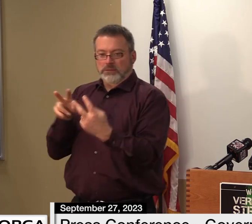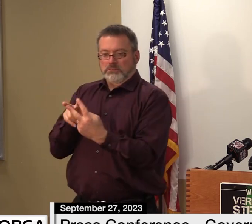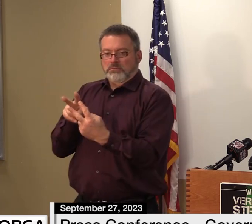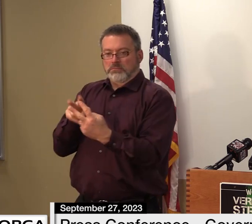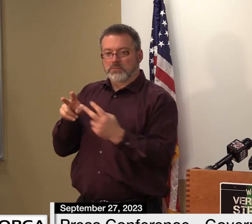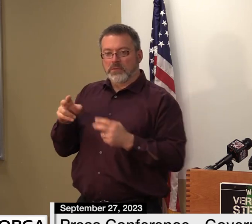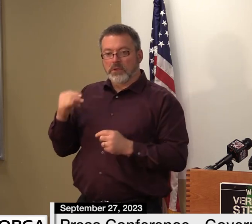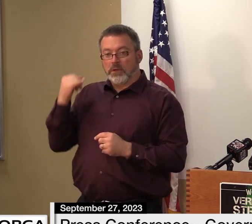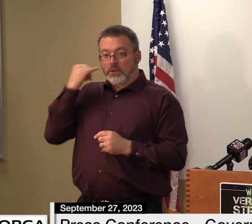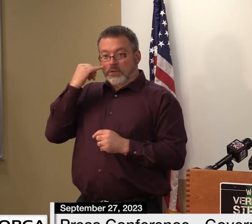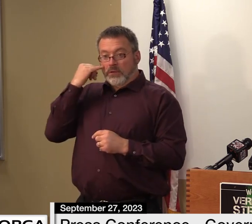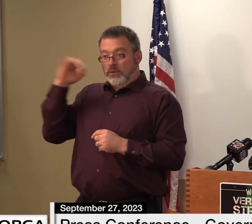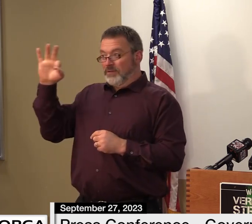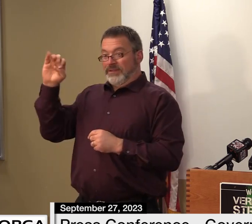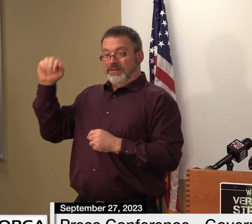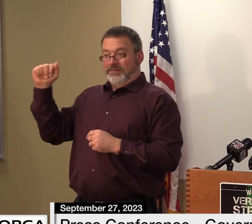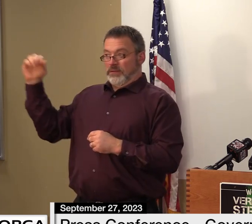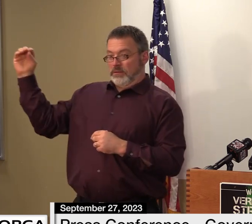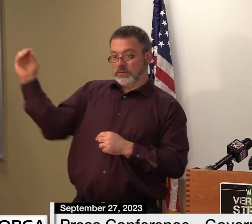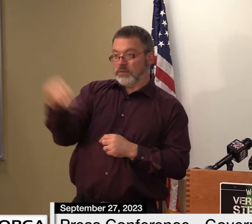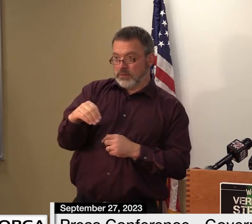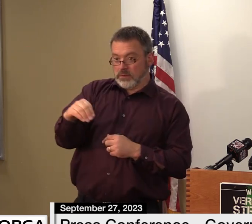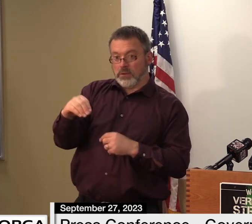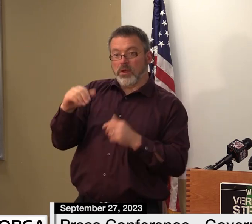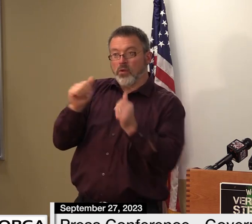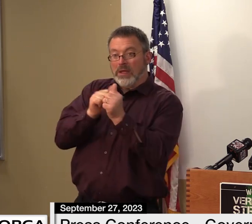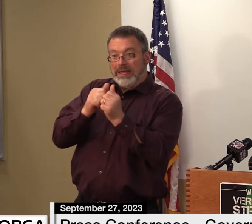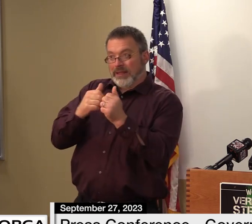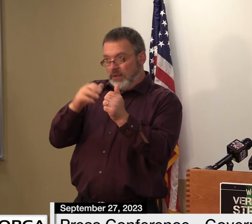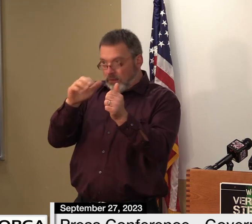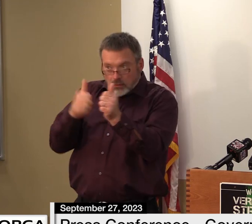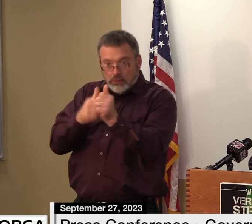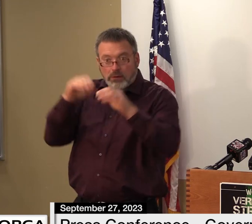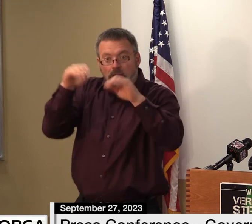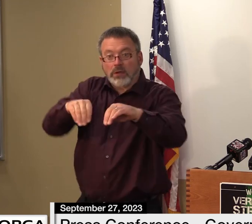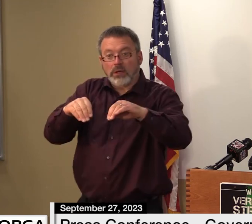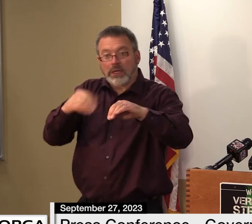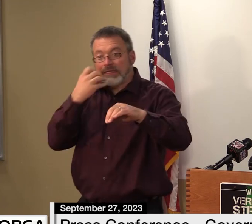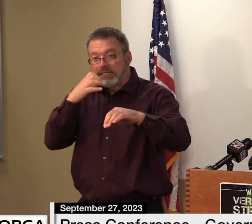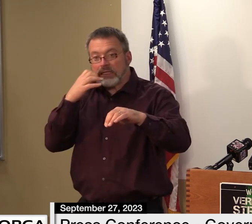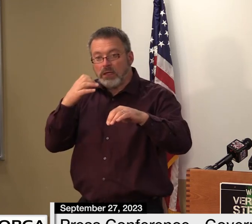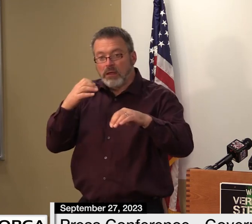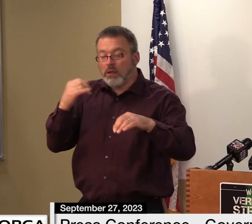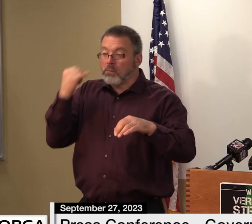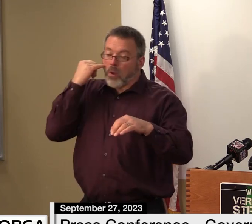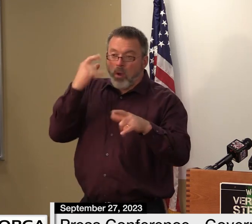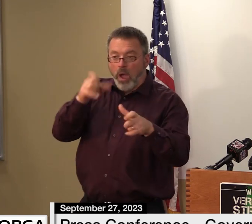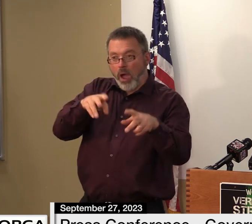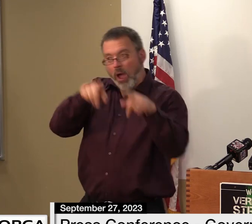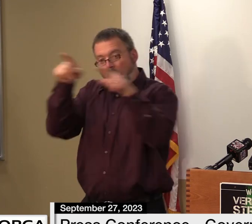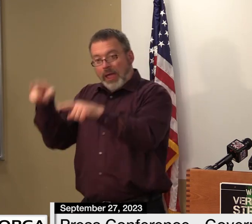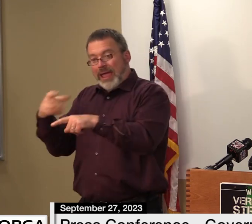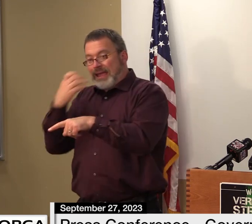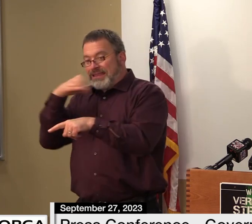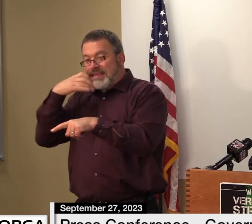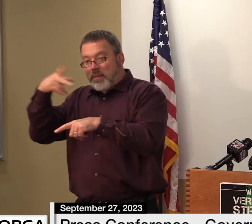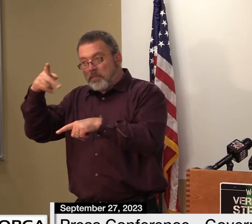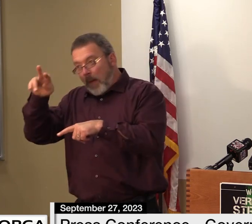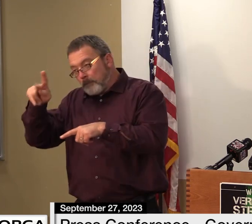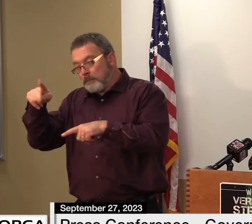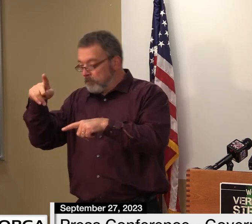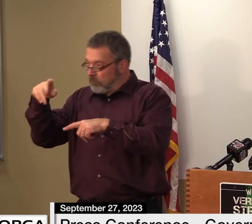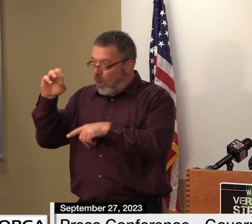your furnace or boiler and you wanted to explore getting a heat pump or a pellet stove or another option, that would be available to